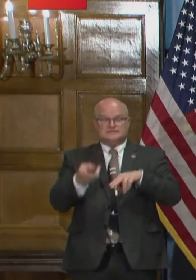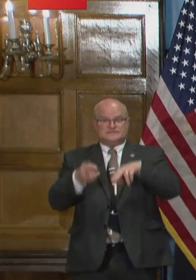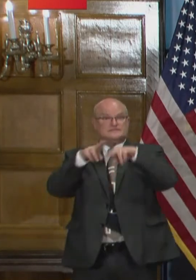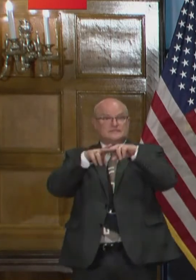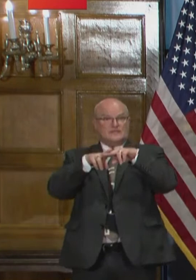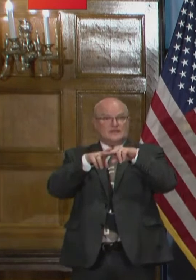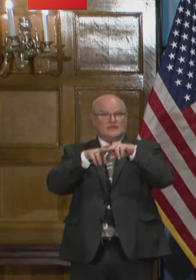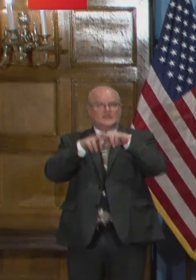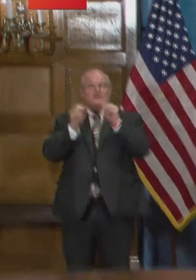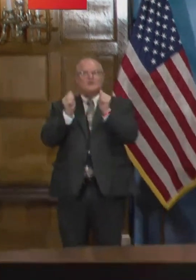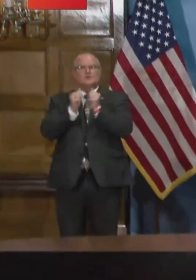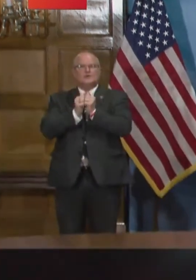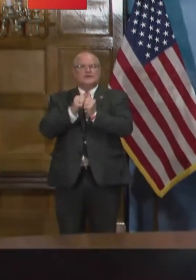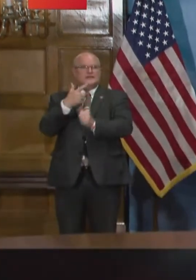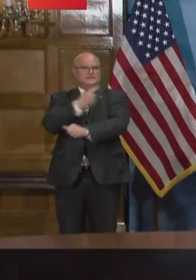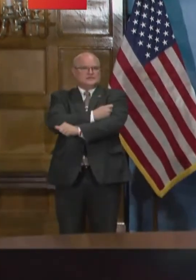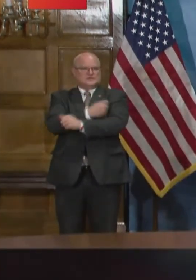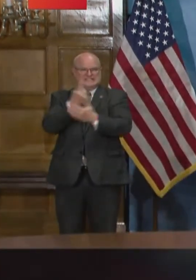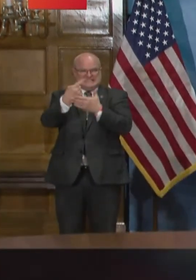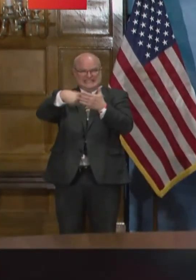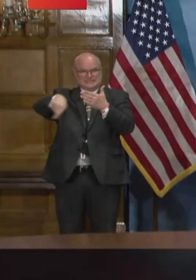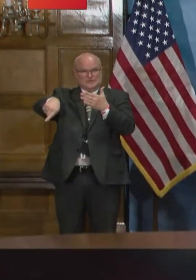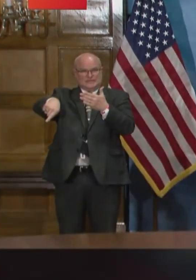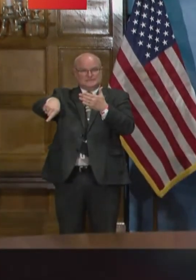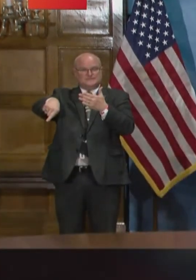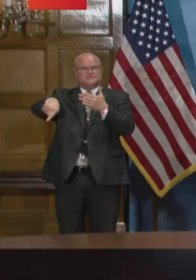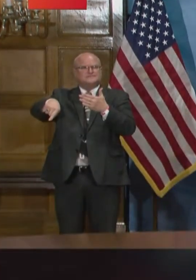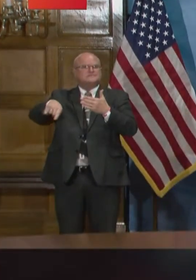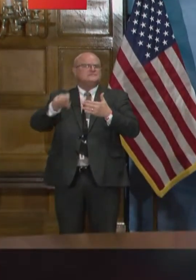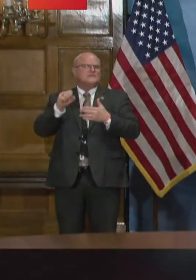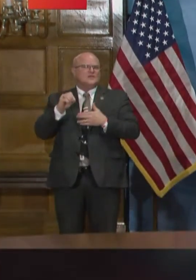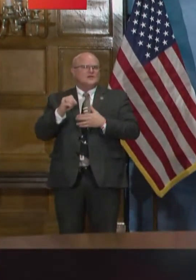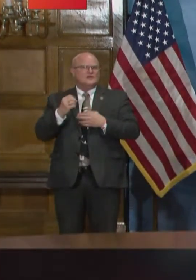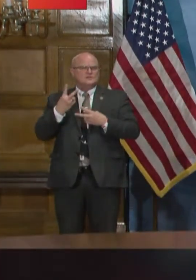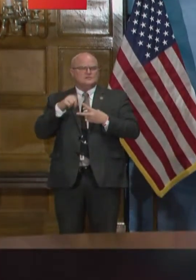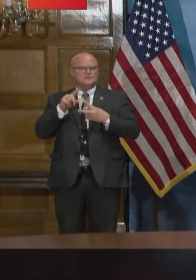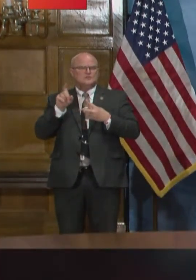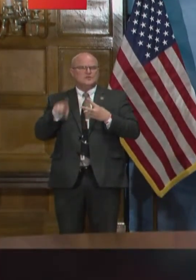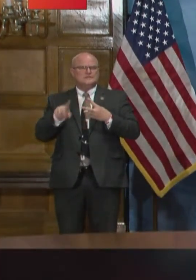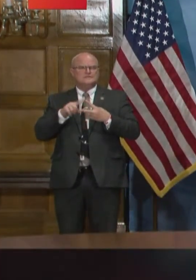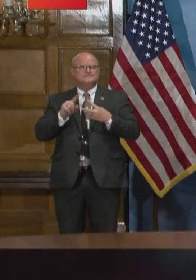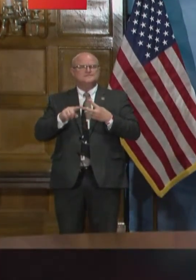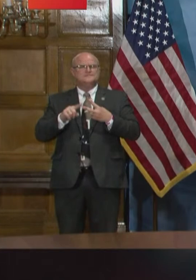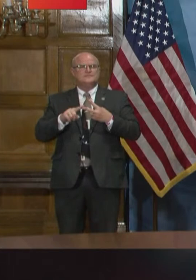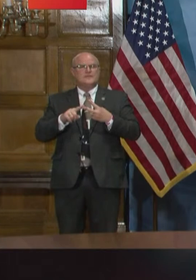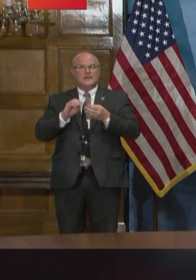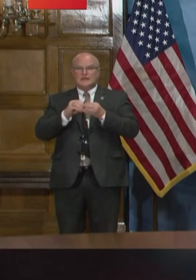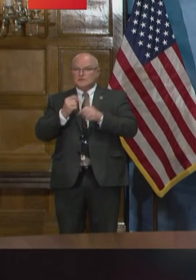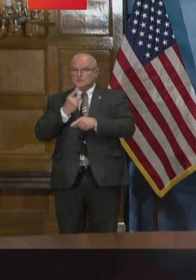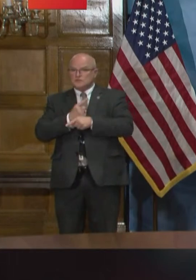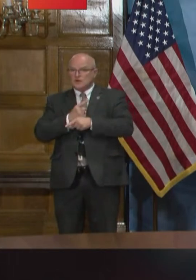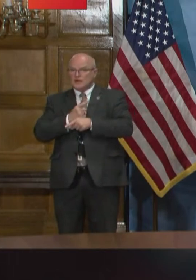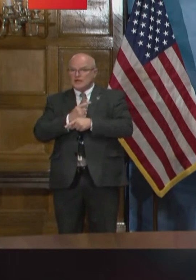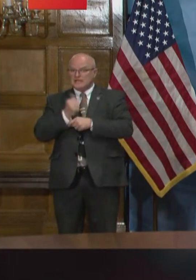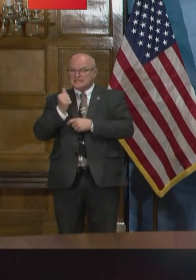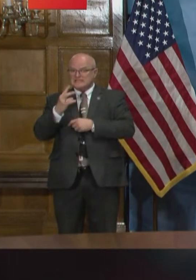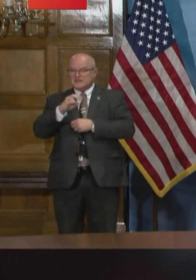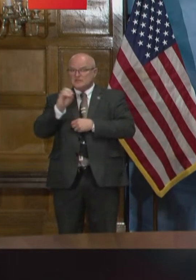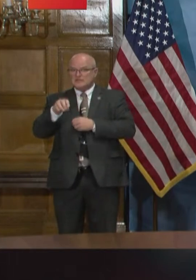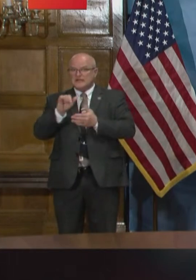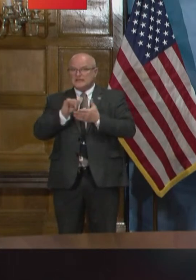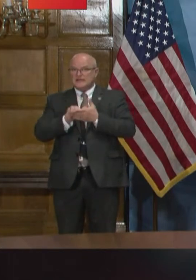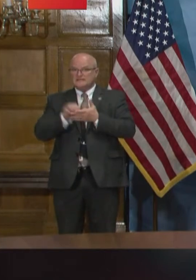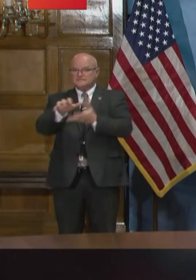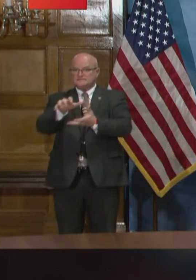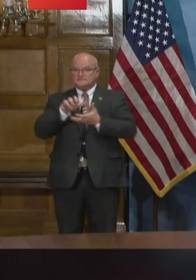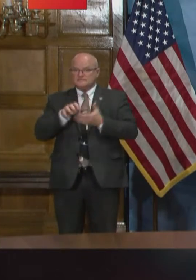increase in doses next week. So it's a two-part question. If that number's right, is all 17% of that